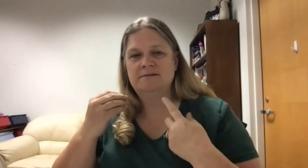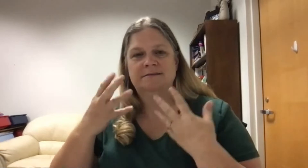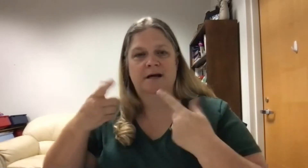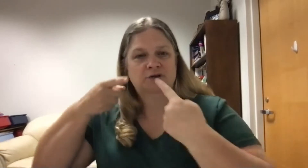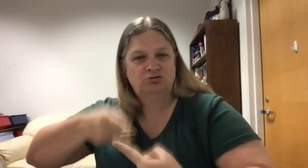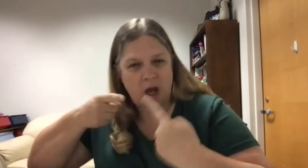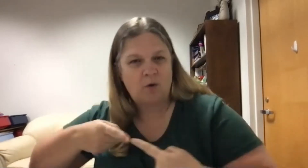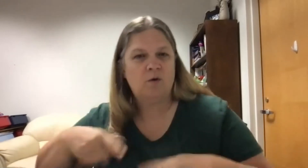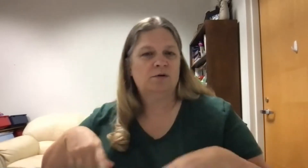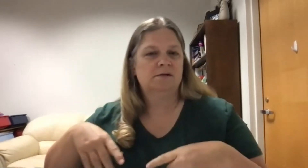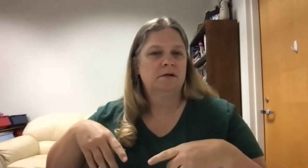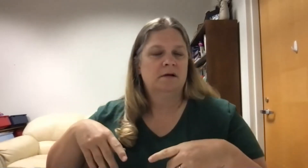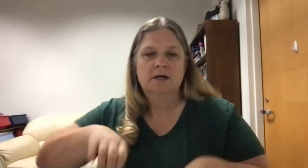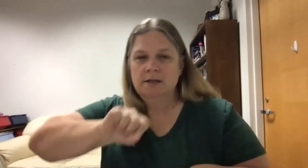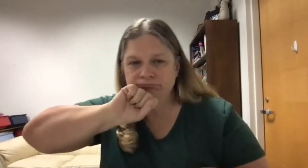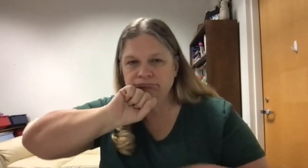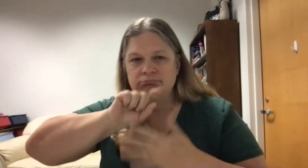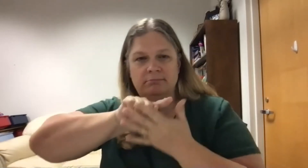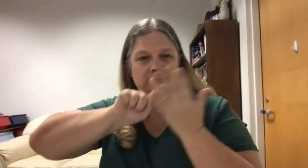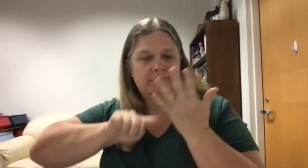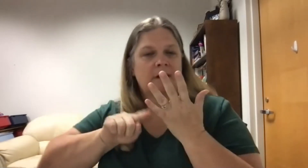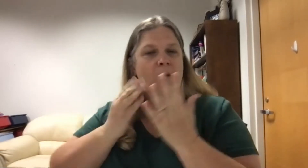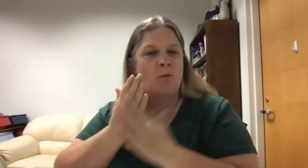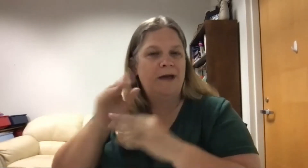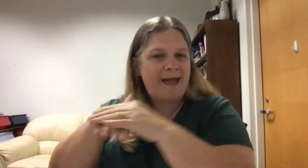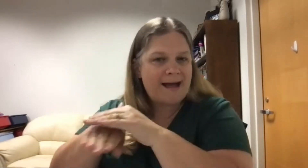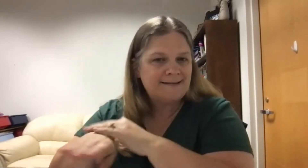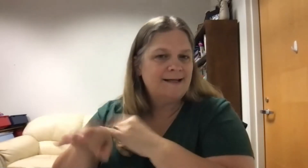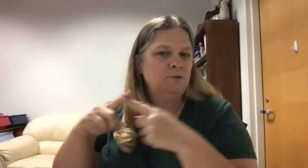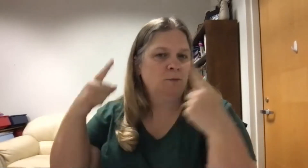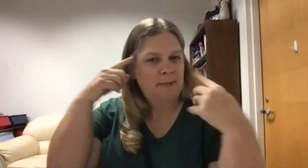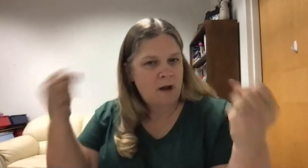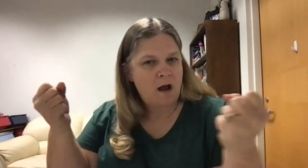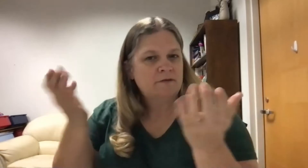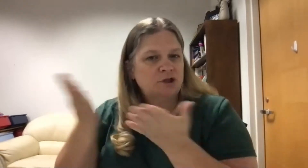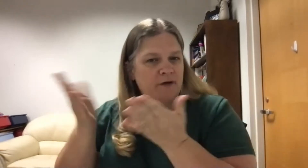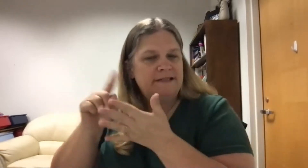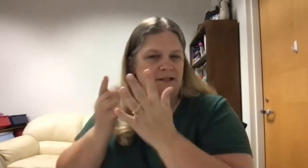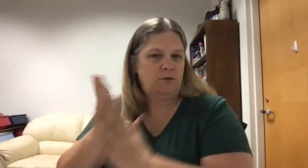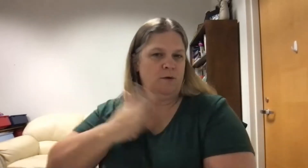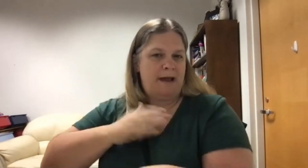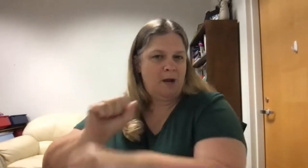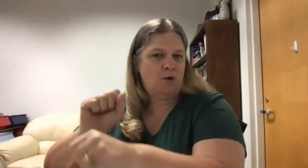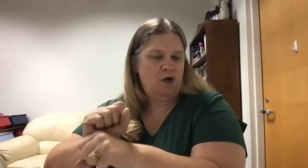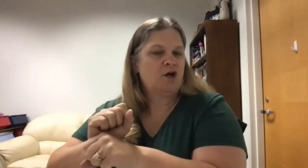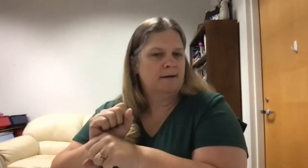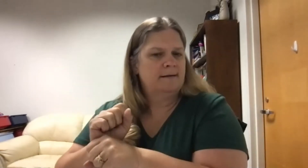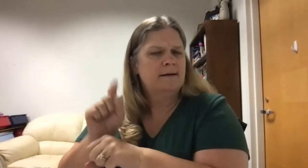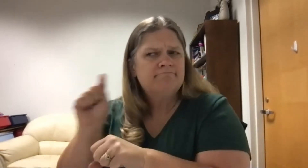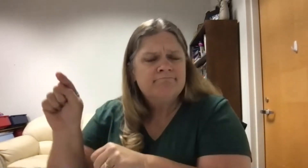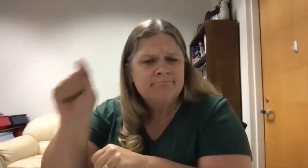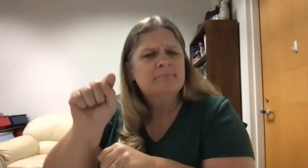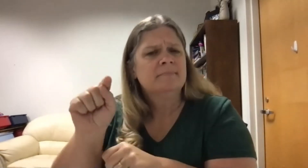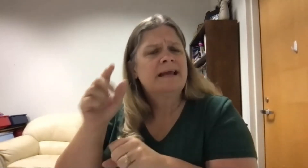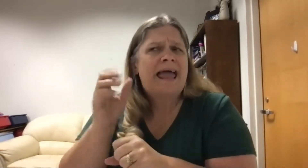And yes, I've experienced struggles, uh, with accessibility to mental health